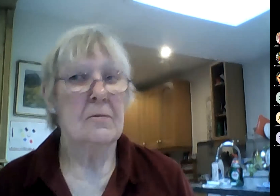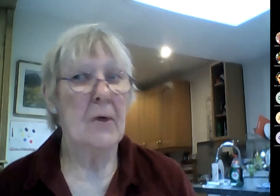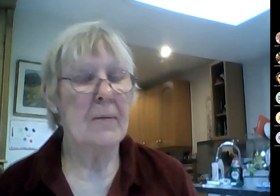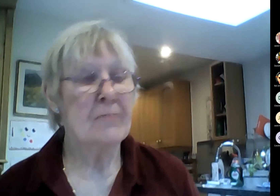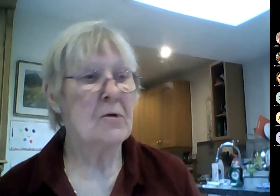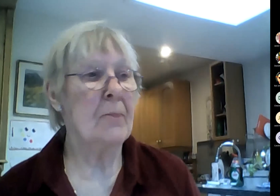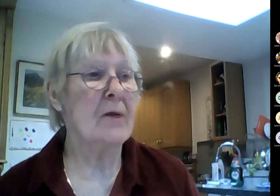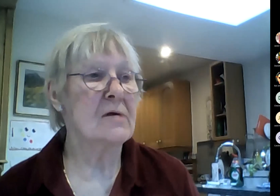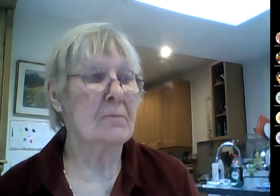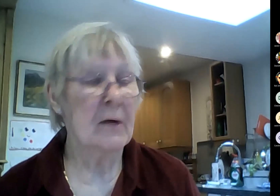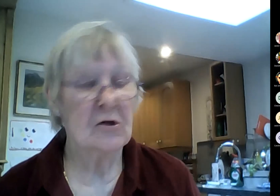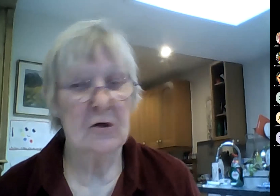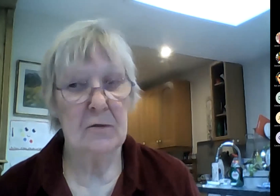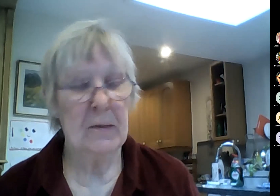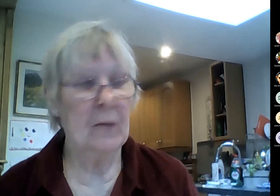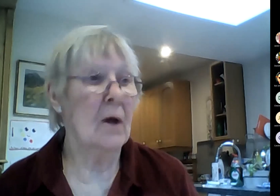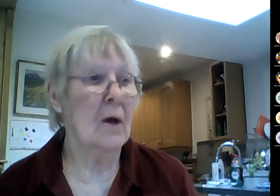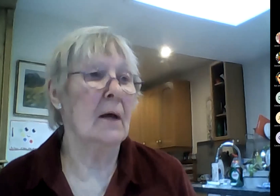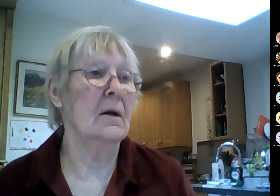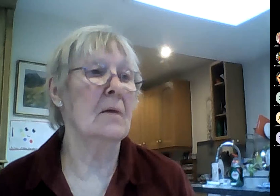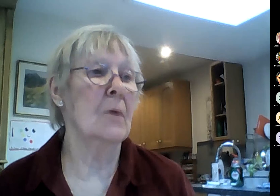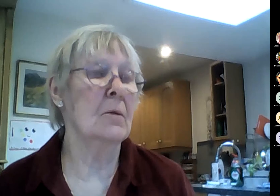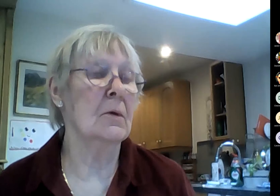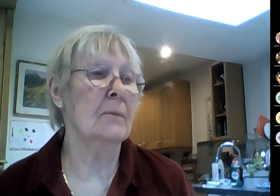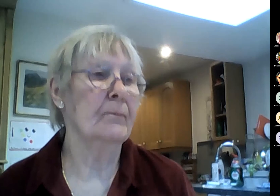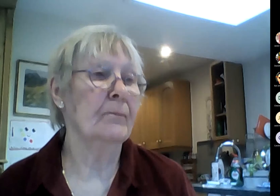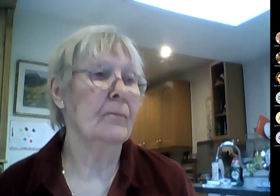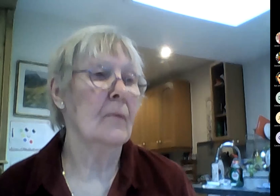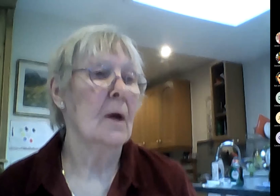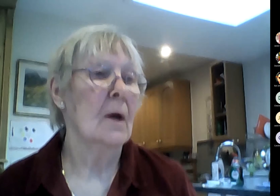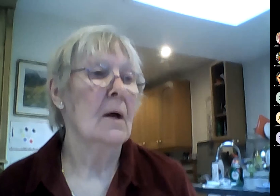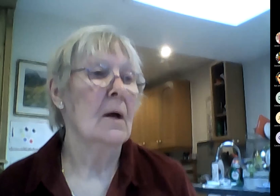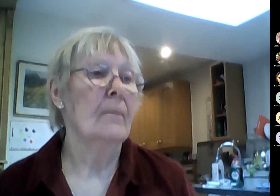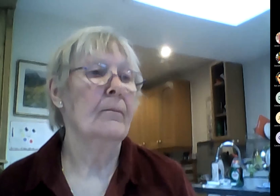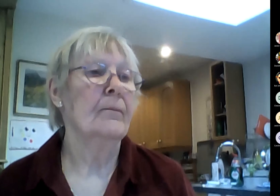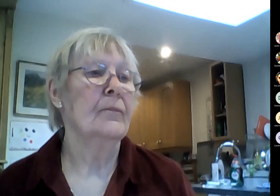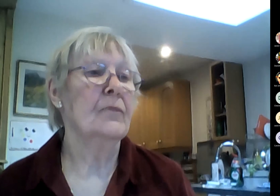So it's a depressing picture to be working in at the moment.